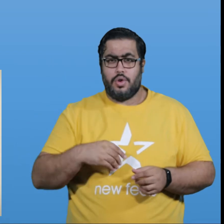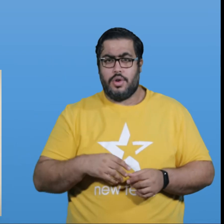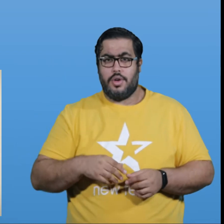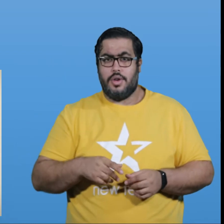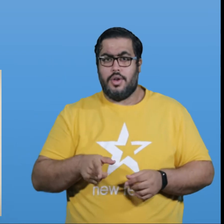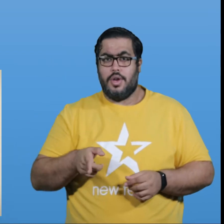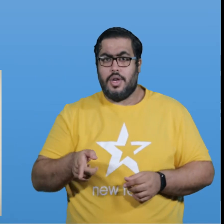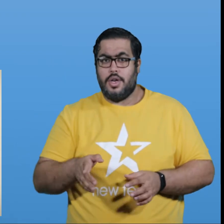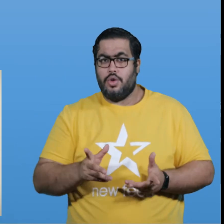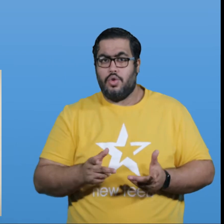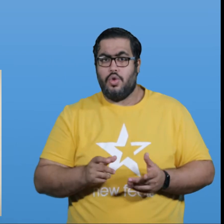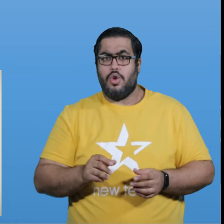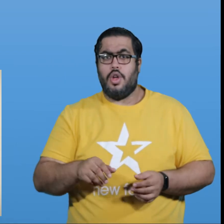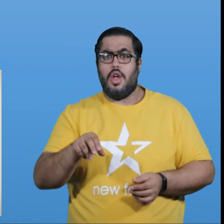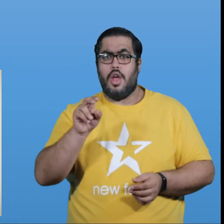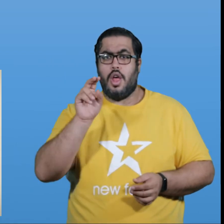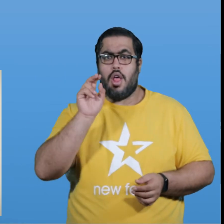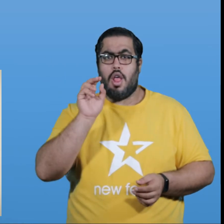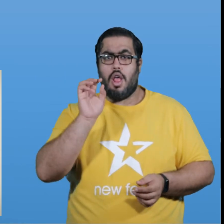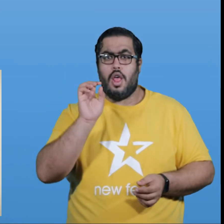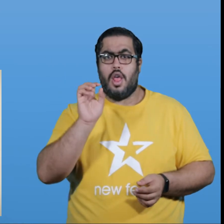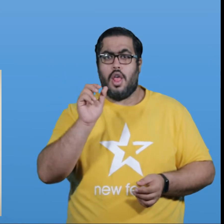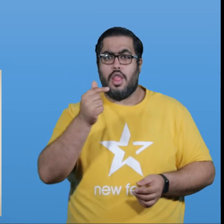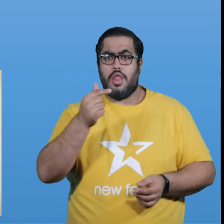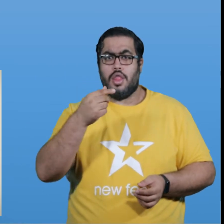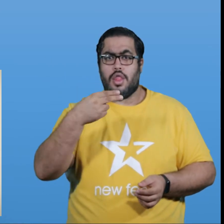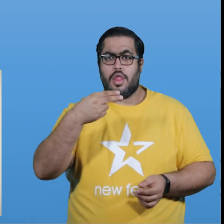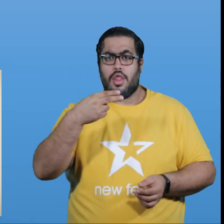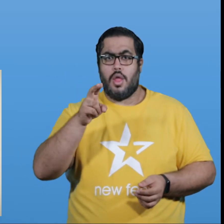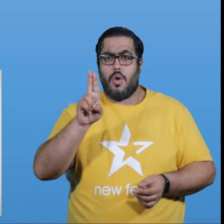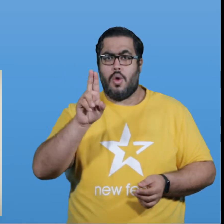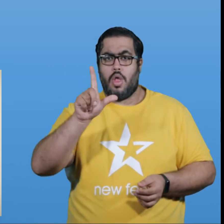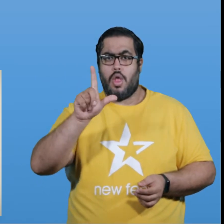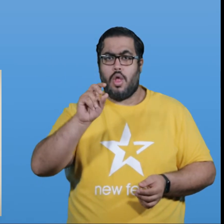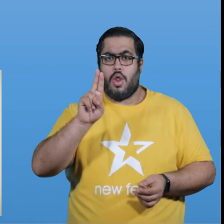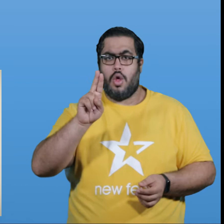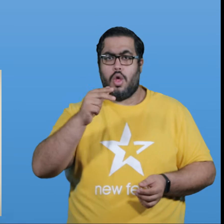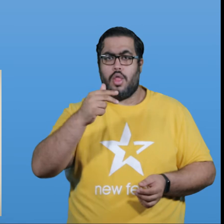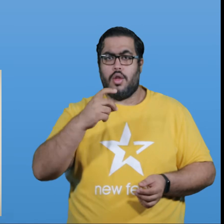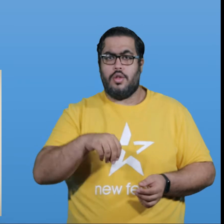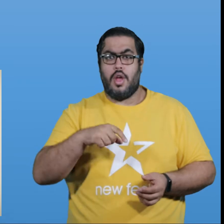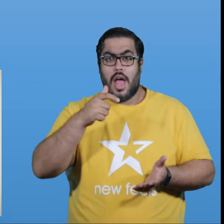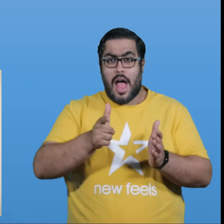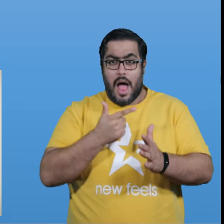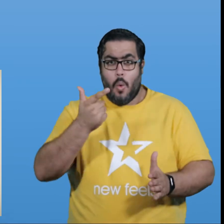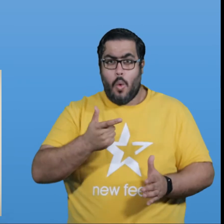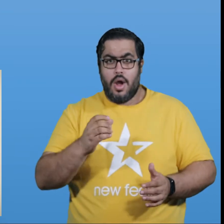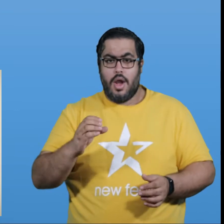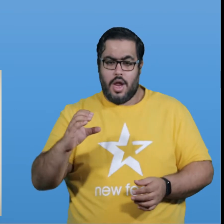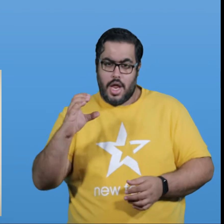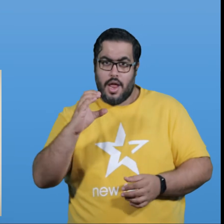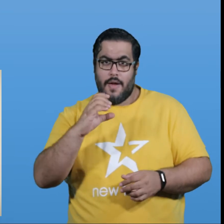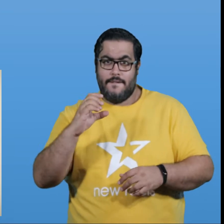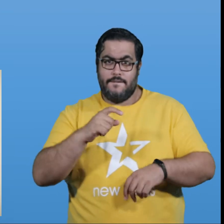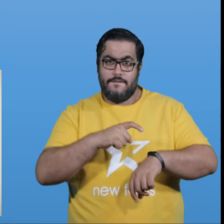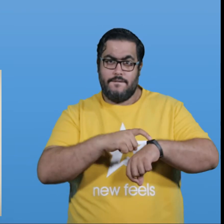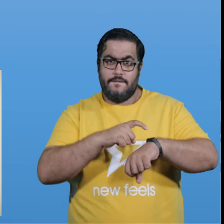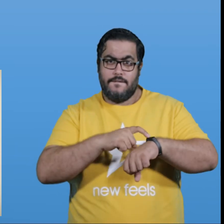Bismillah ar-Rahman ar-Rahim is written in this form of thuluth. So what do you think the word cursive means based on this image? You can